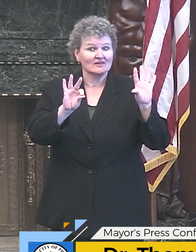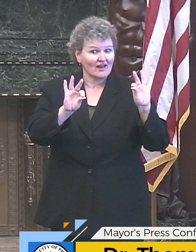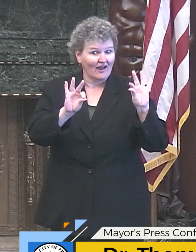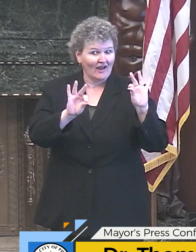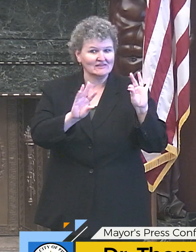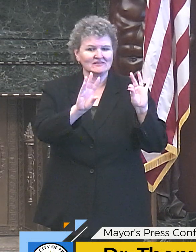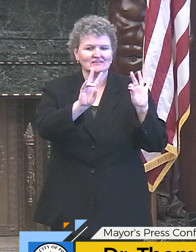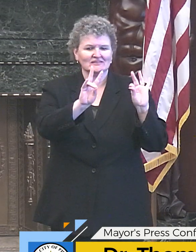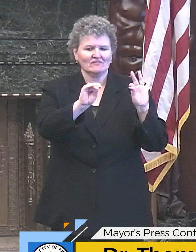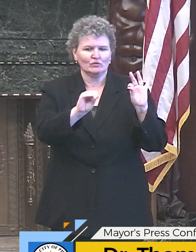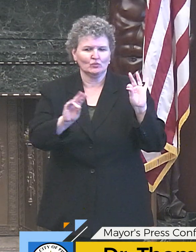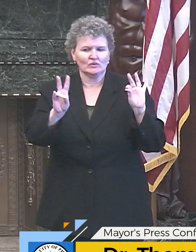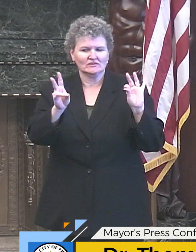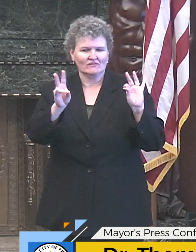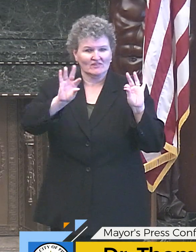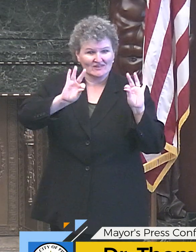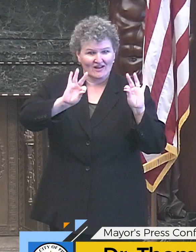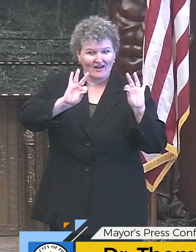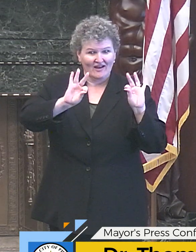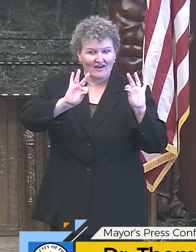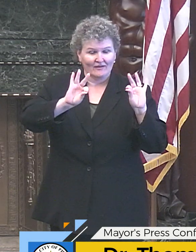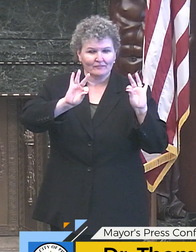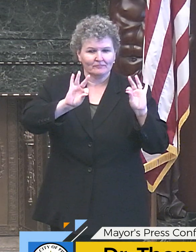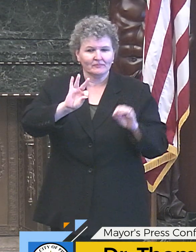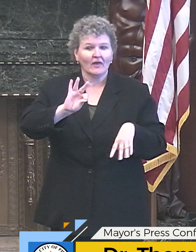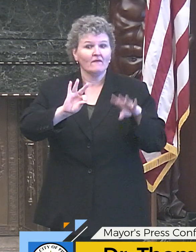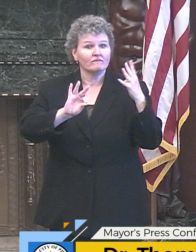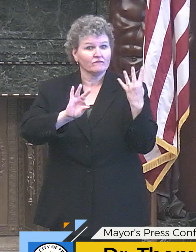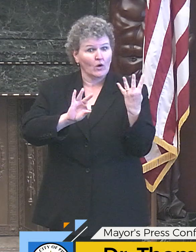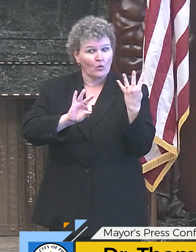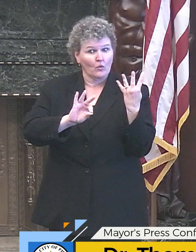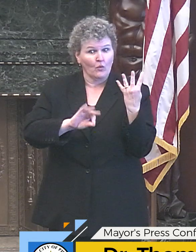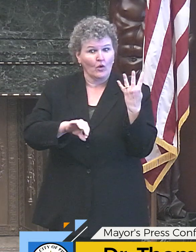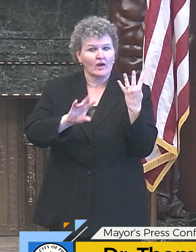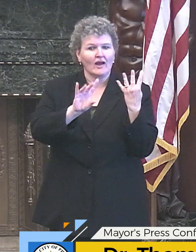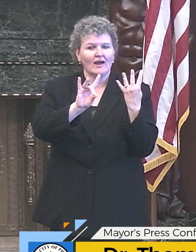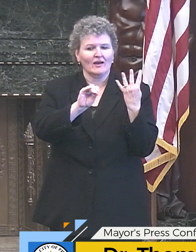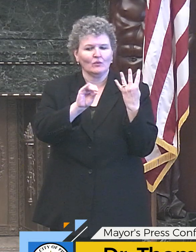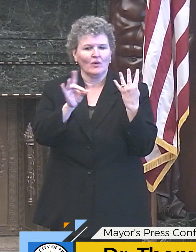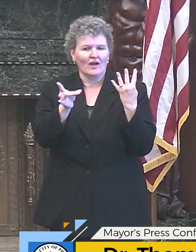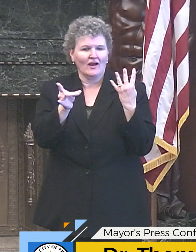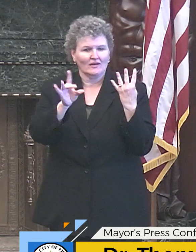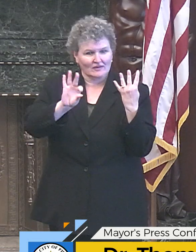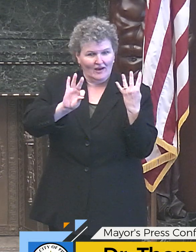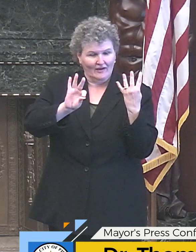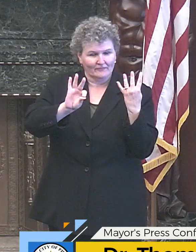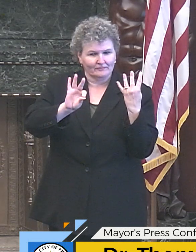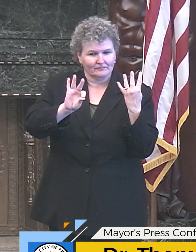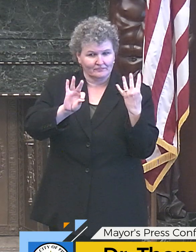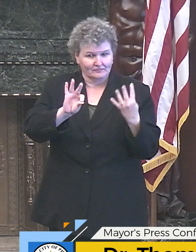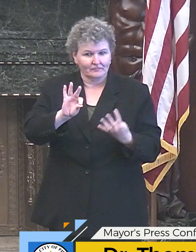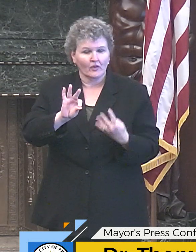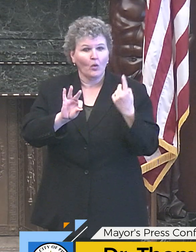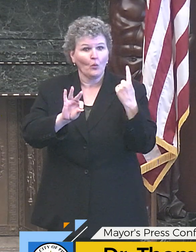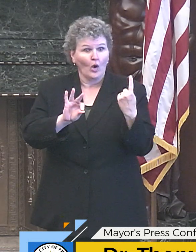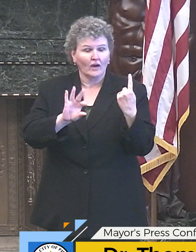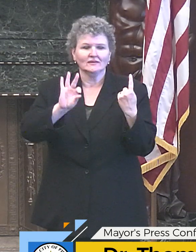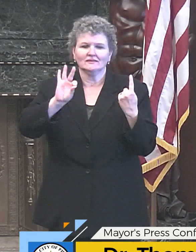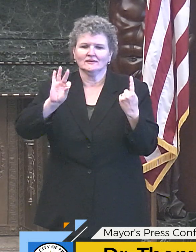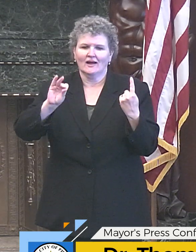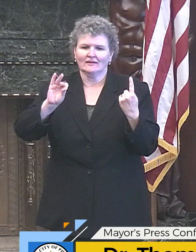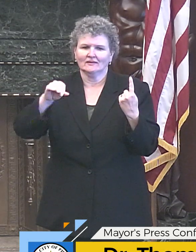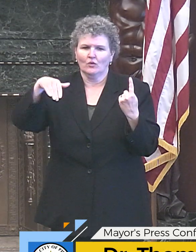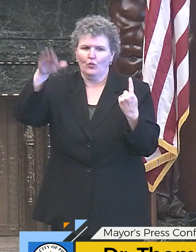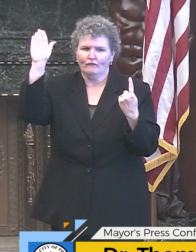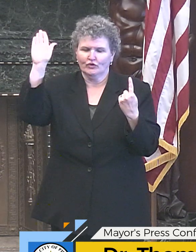were between the ages of 70 and 79. 4 were between the ages of 80 and 89, and 1 was over the age of